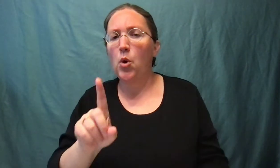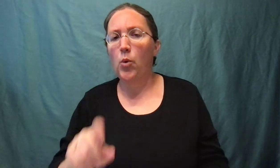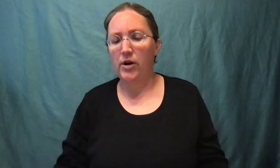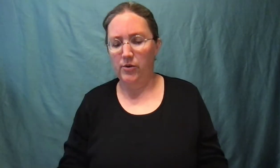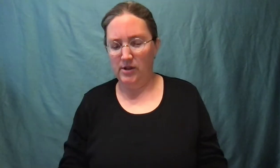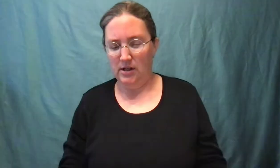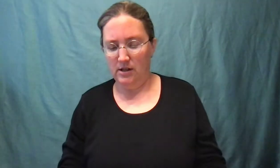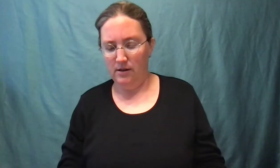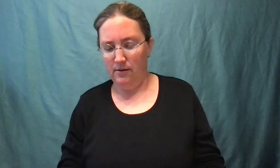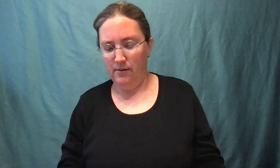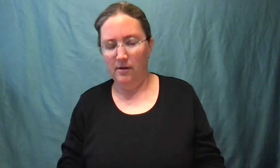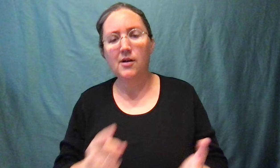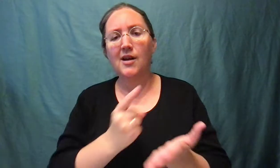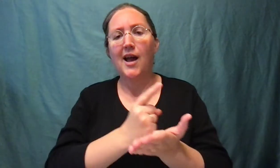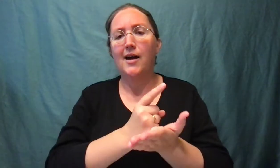Where do you sit? And